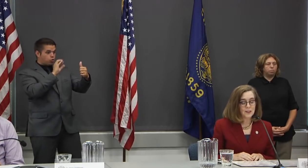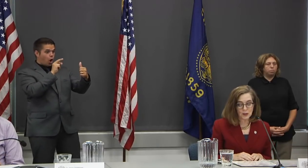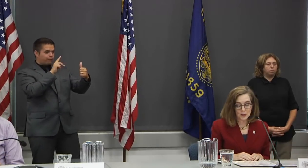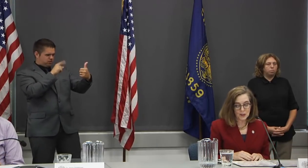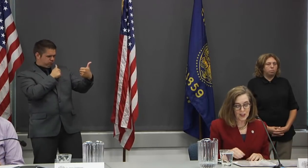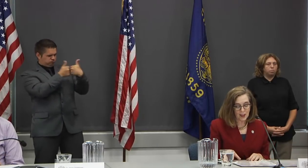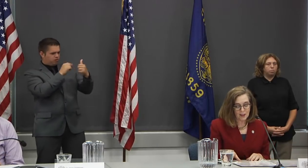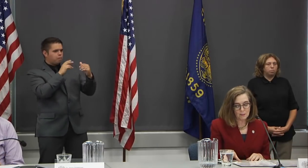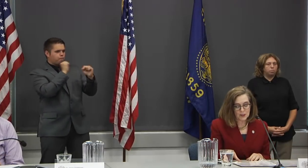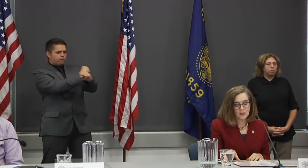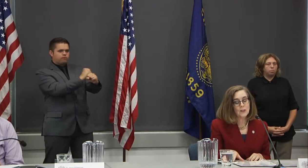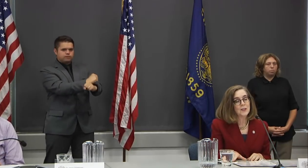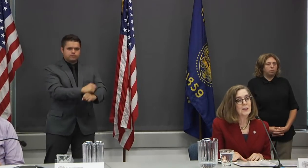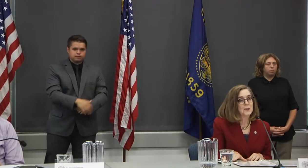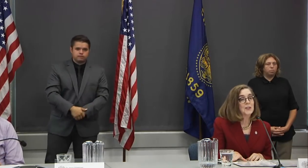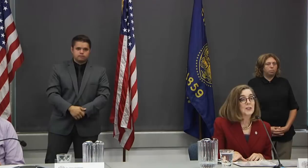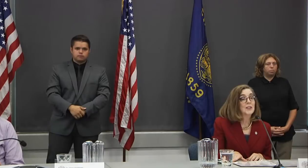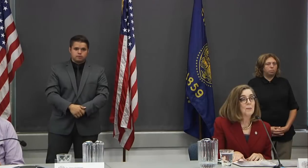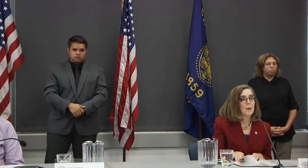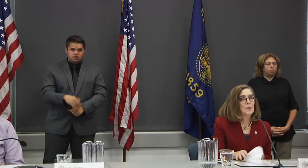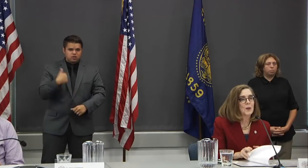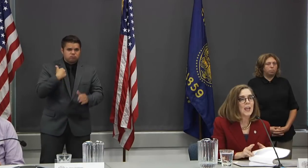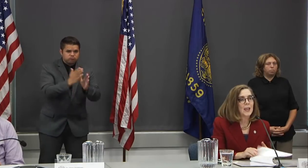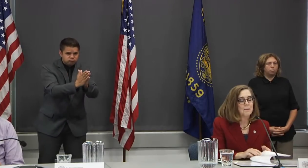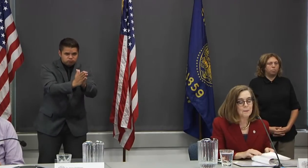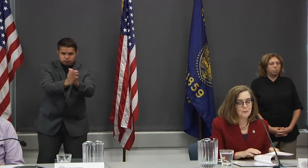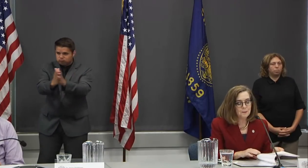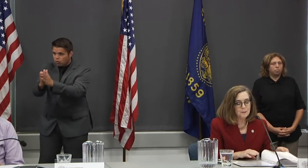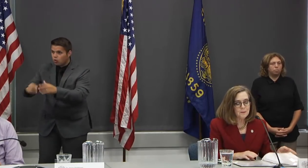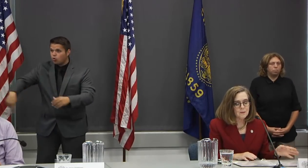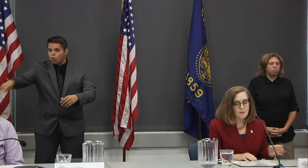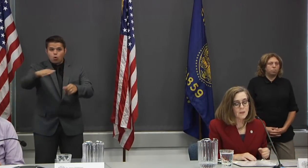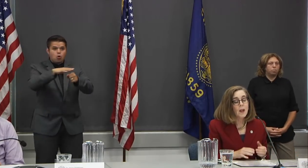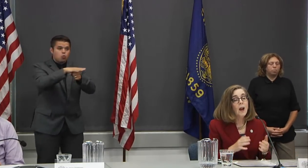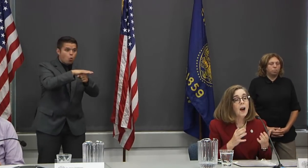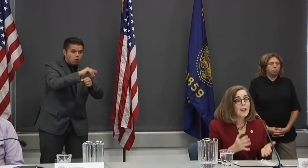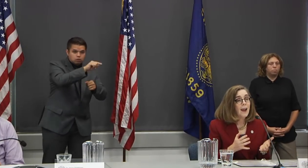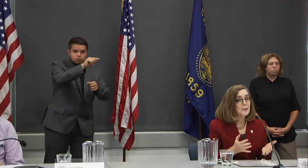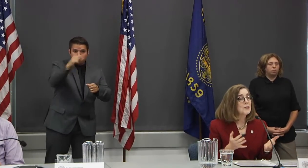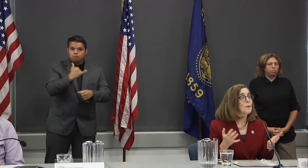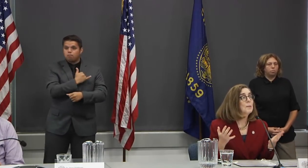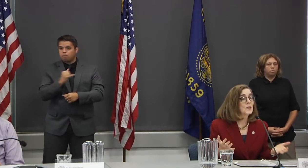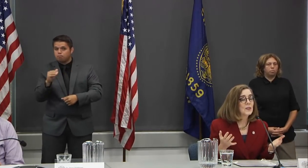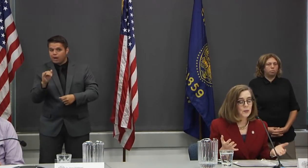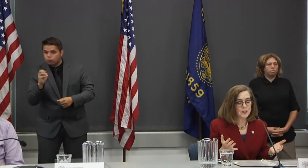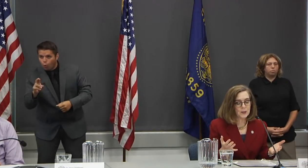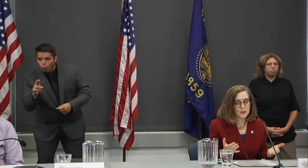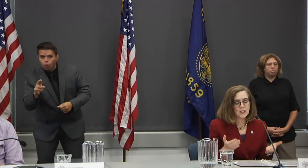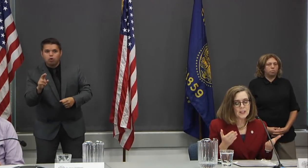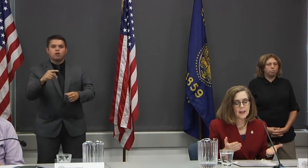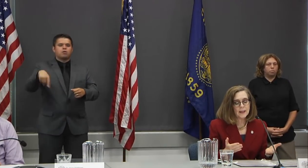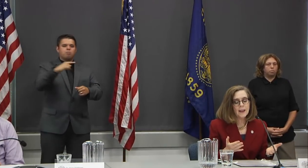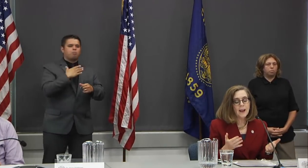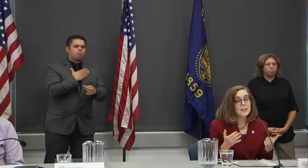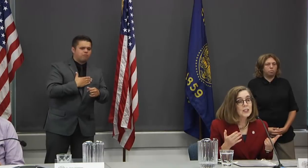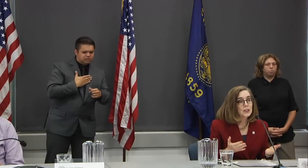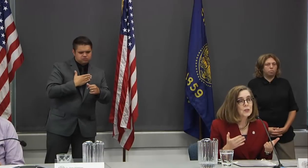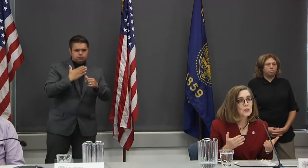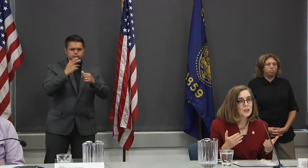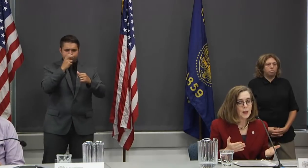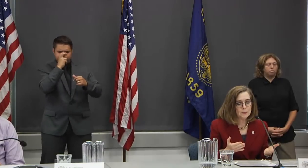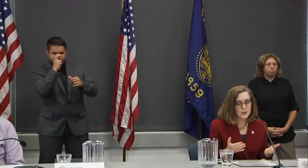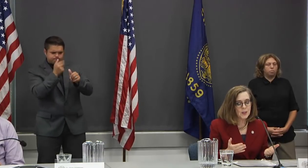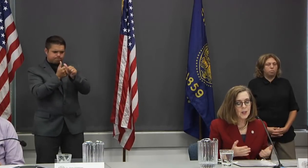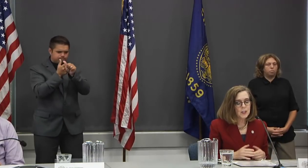elected officials and business leaders to step up their game. I asked our business leaders to take